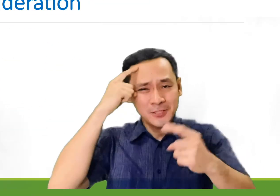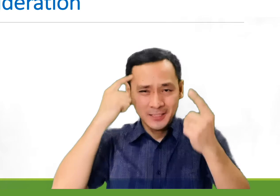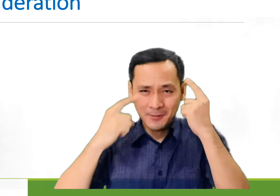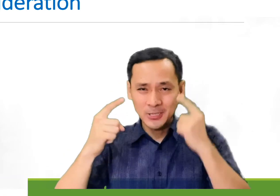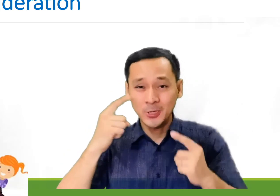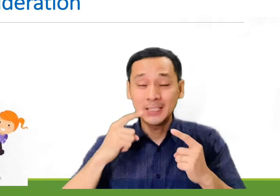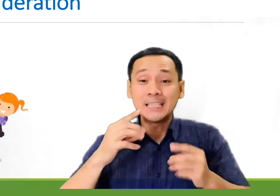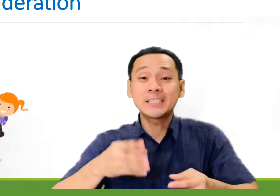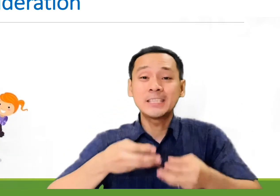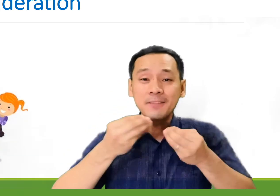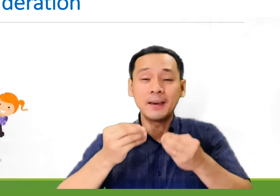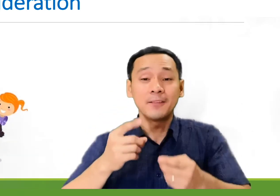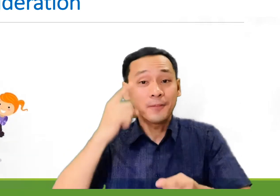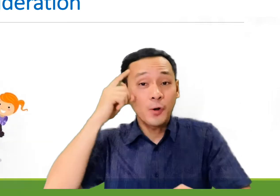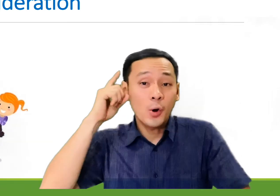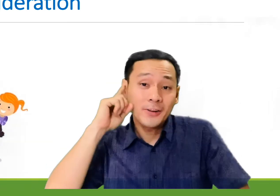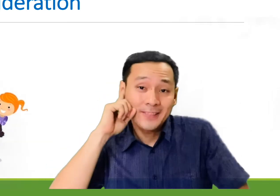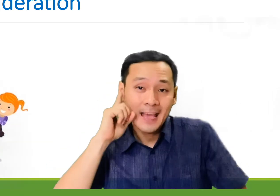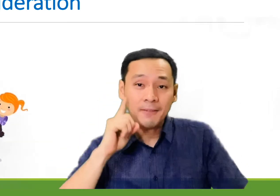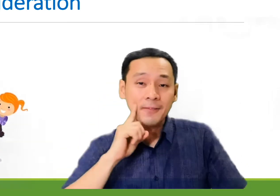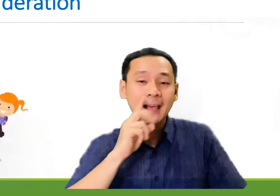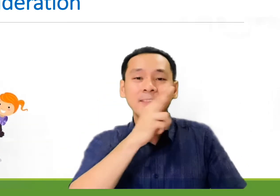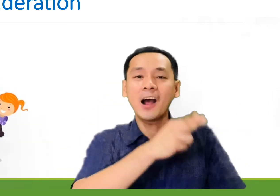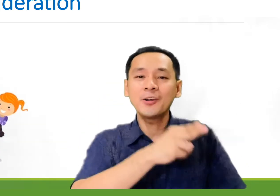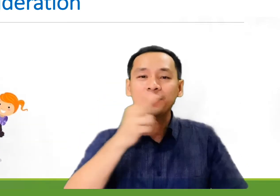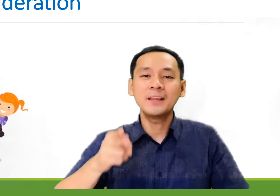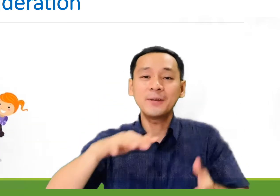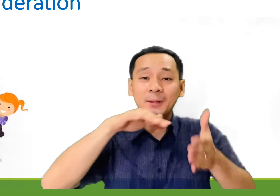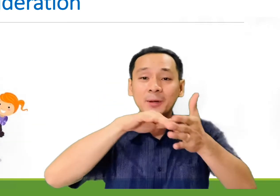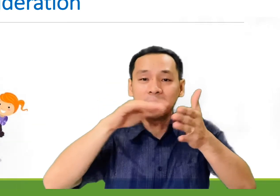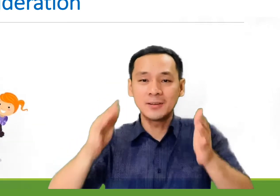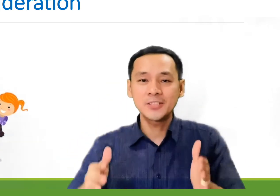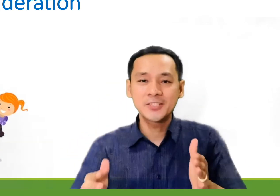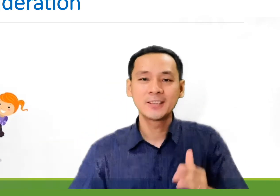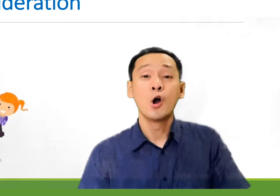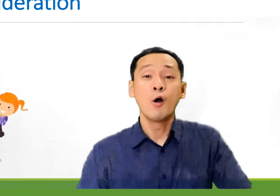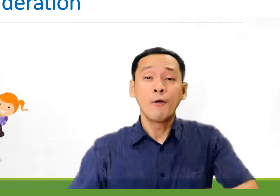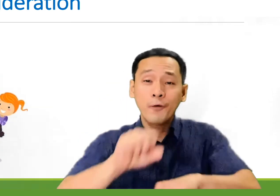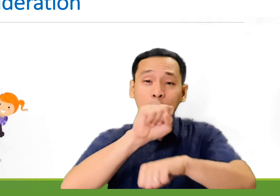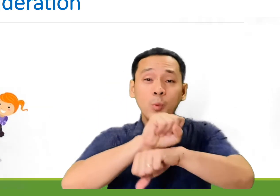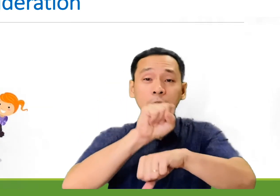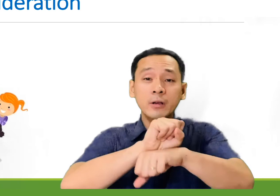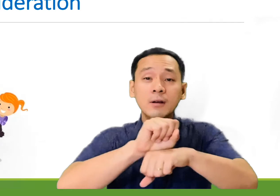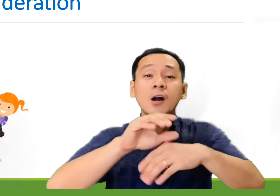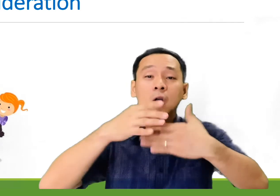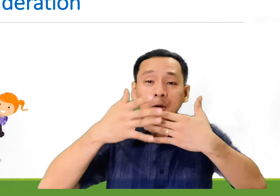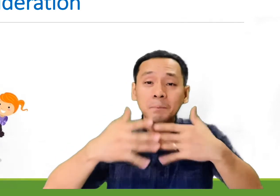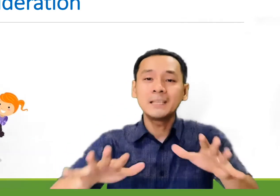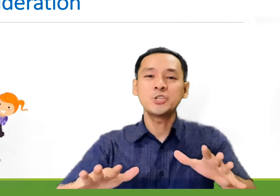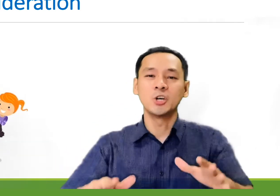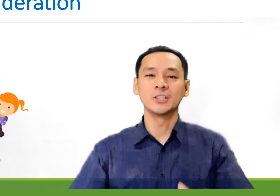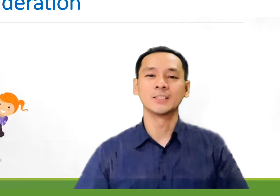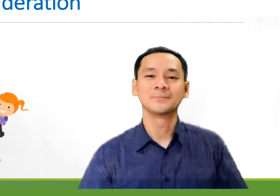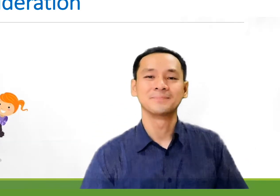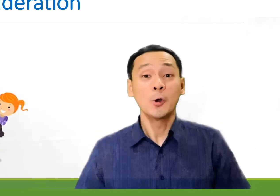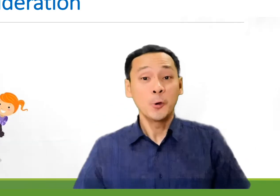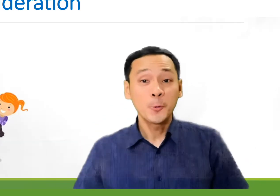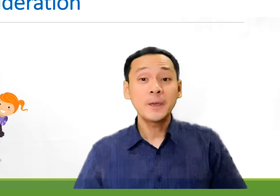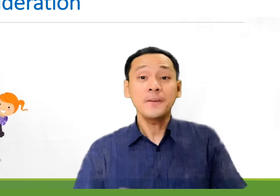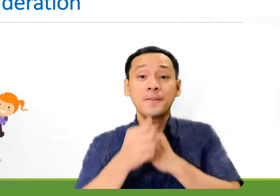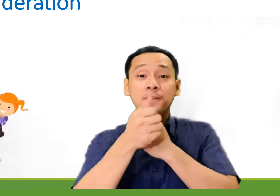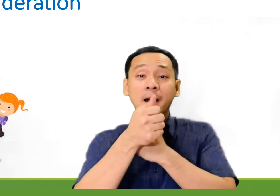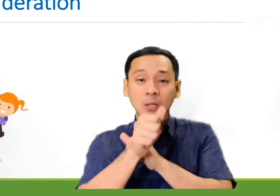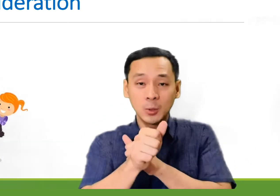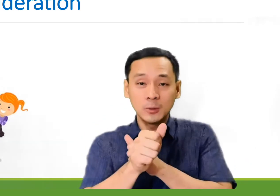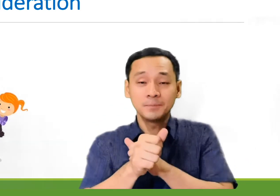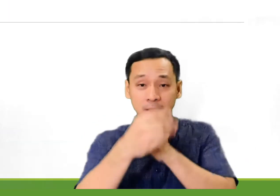Time consideration is given for deaf and hard of hearing learners for work completion.